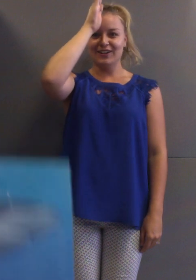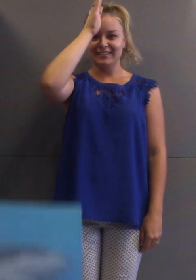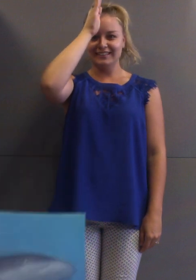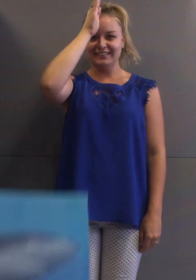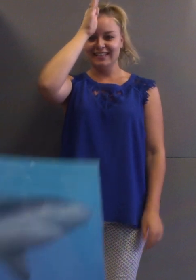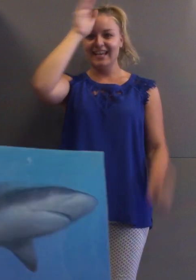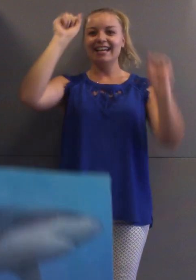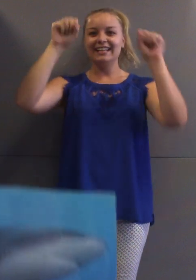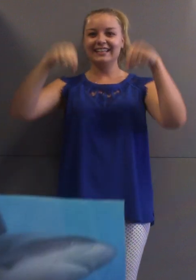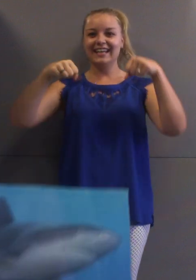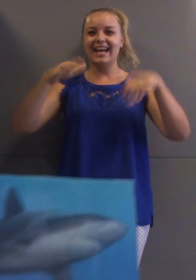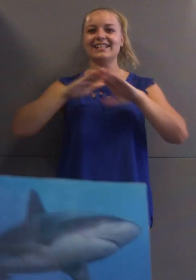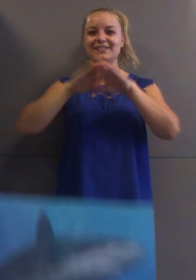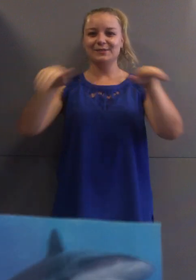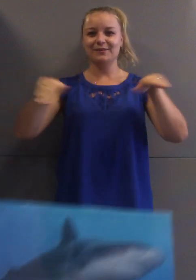Sharks can swim.